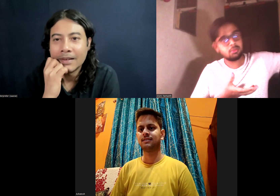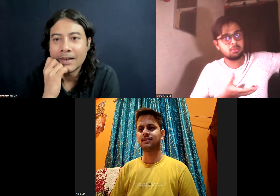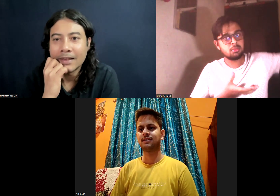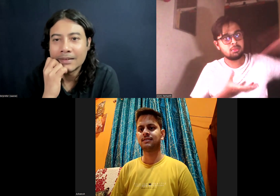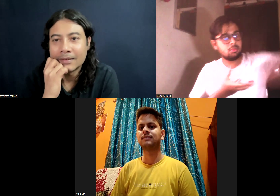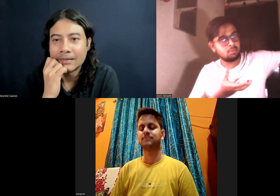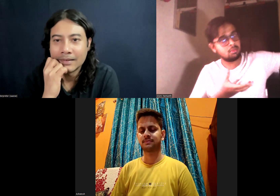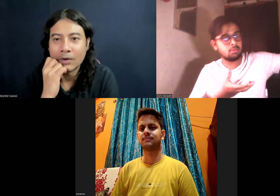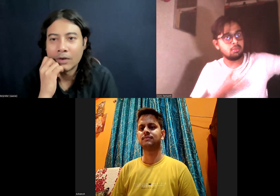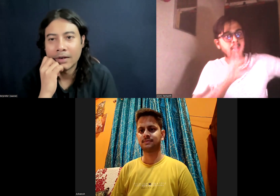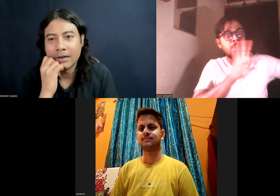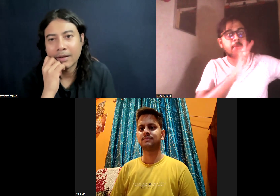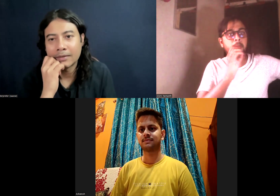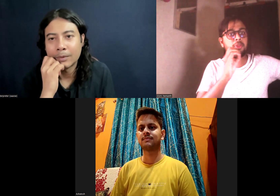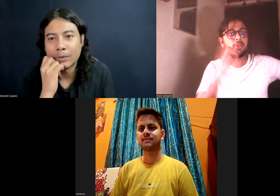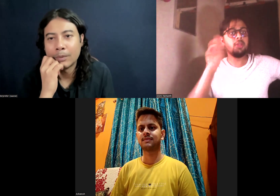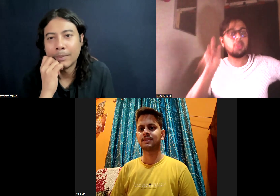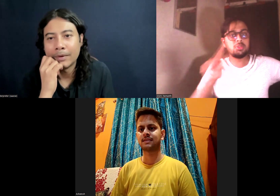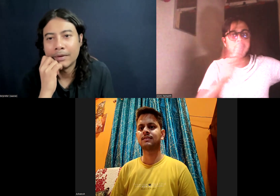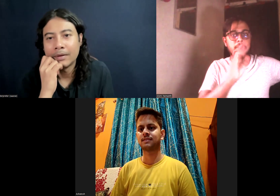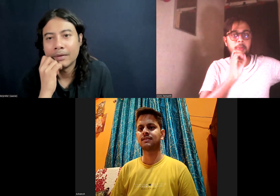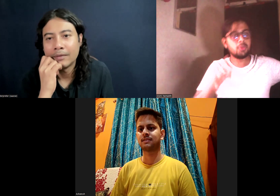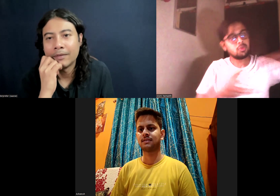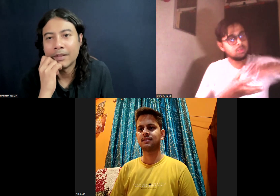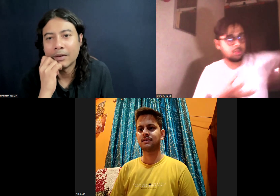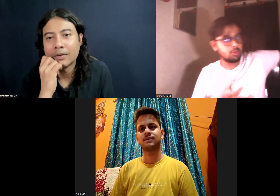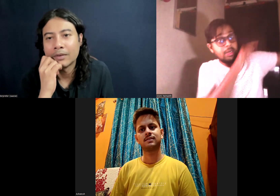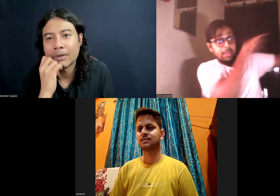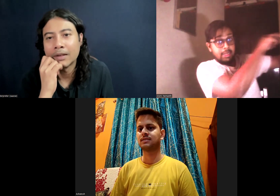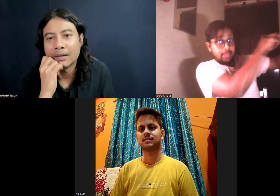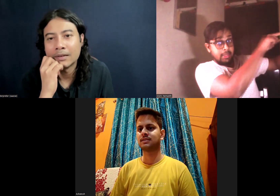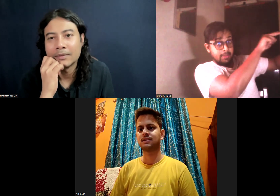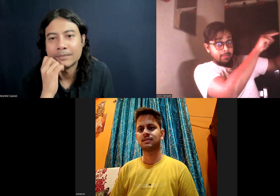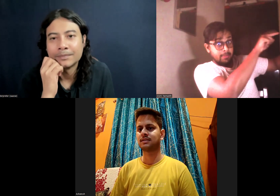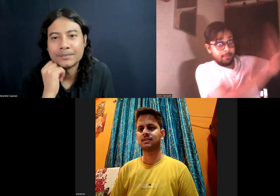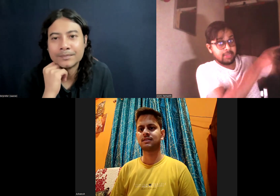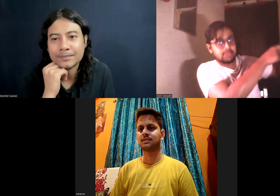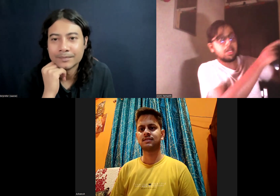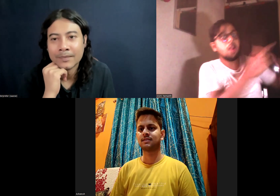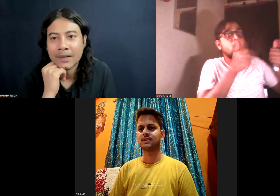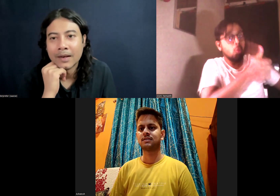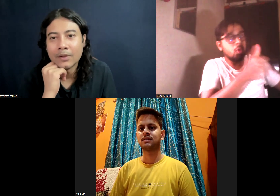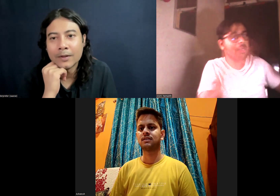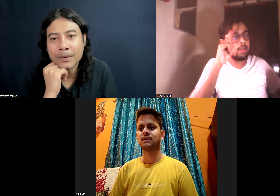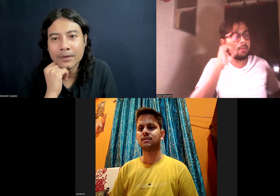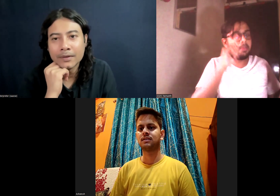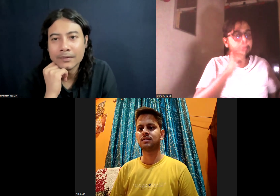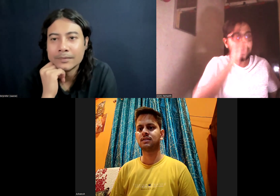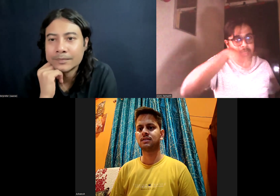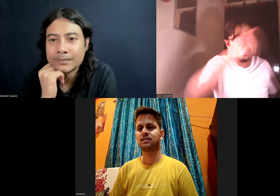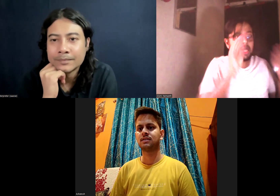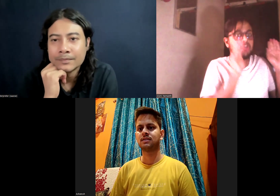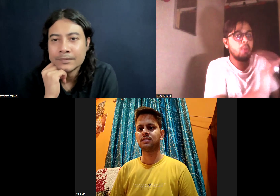and then the tax is a lot, right? Tax would go maybe 50,000 or something like that. Now, this